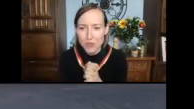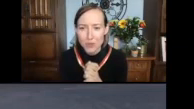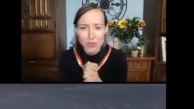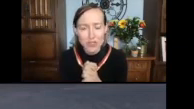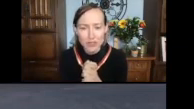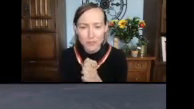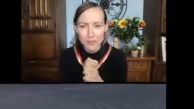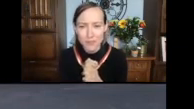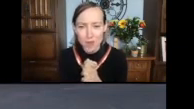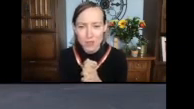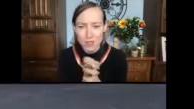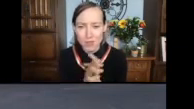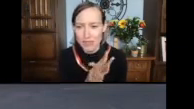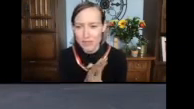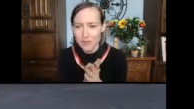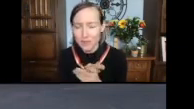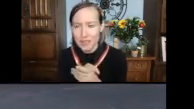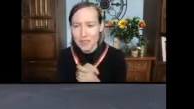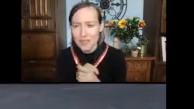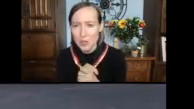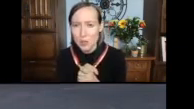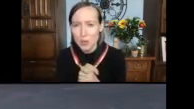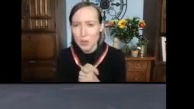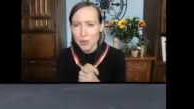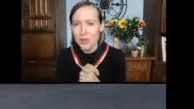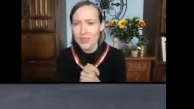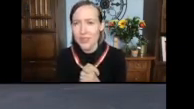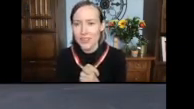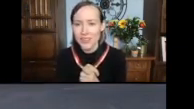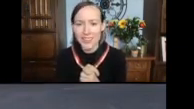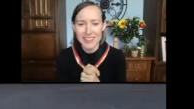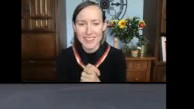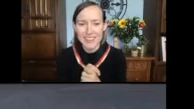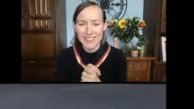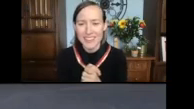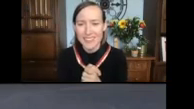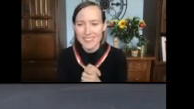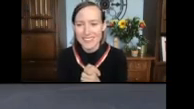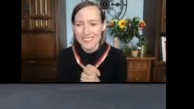word they want to see on the screen? I'll do one more food.